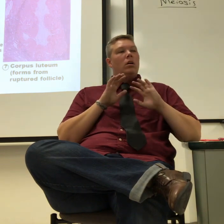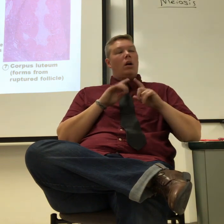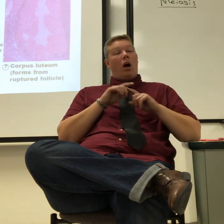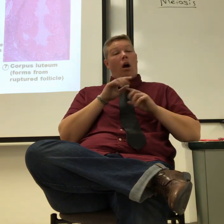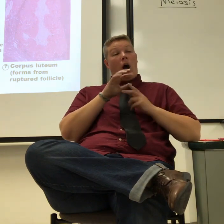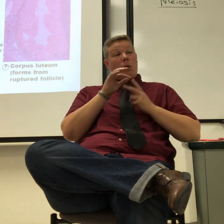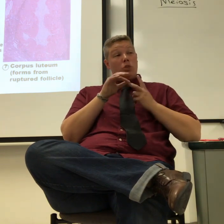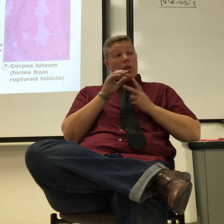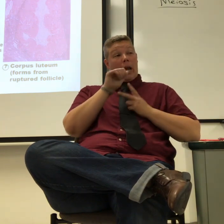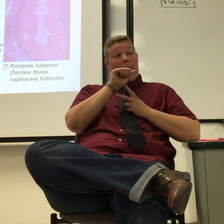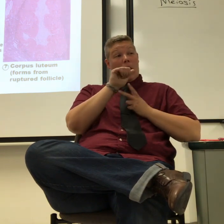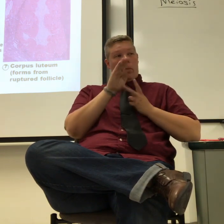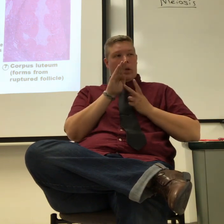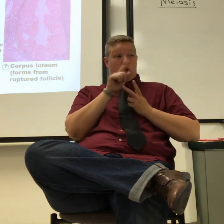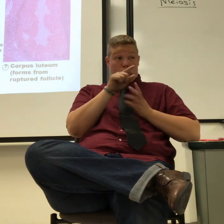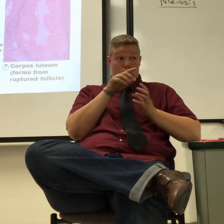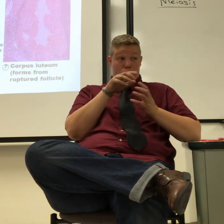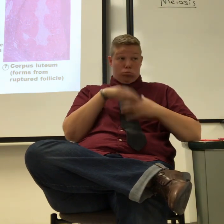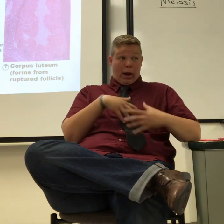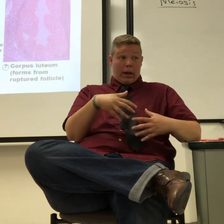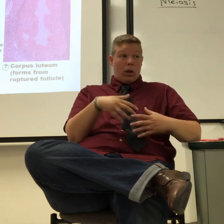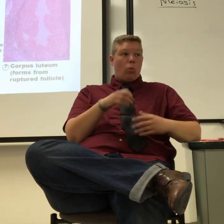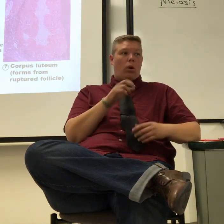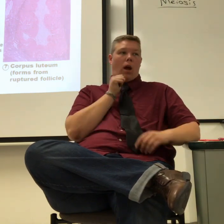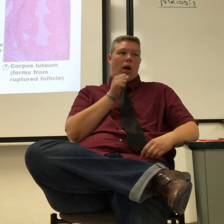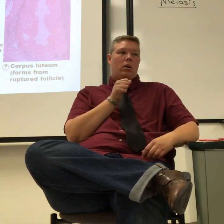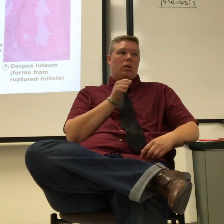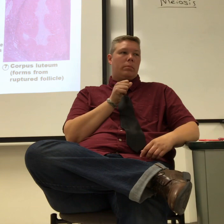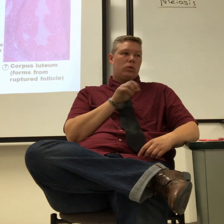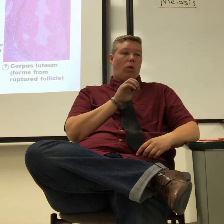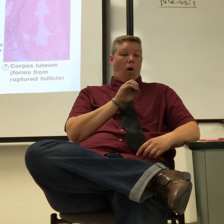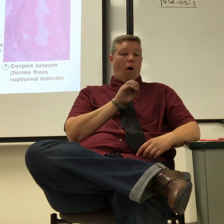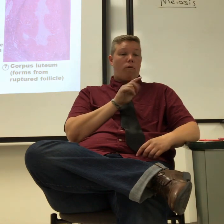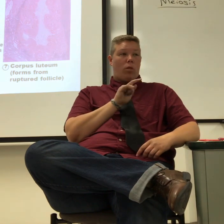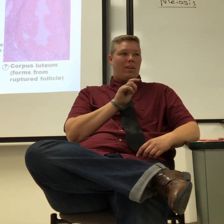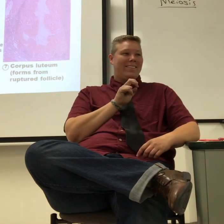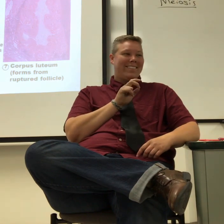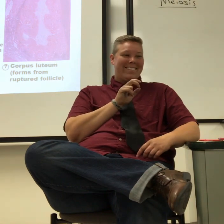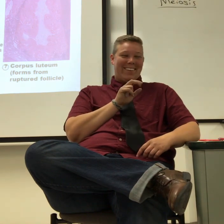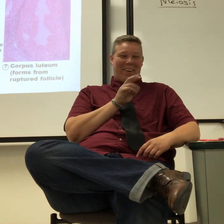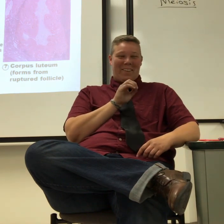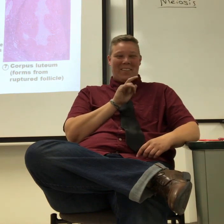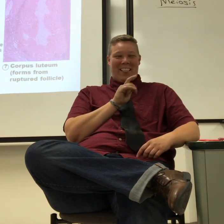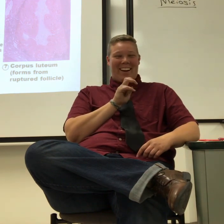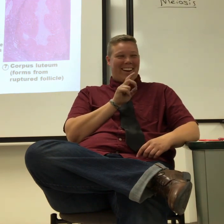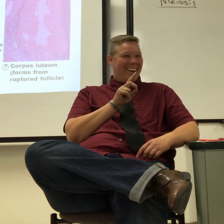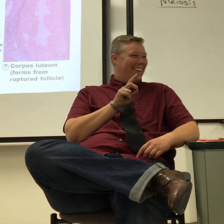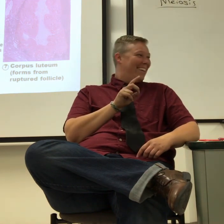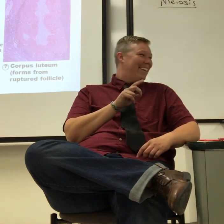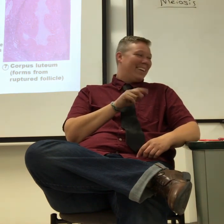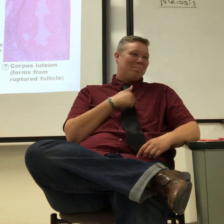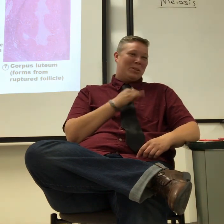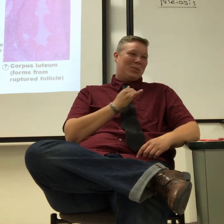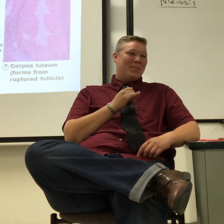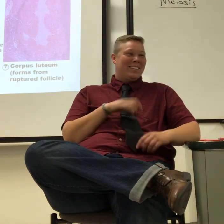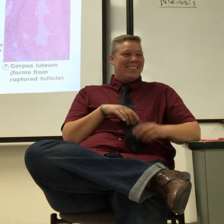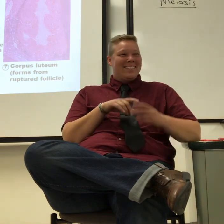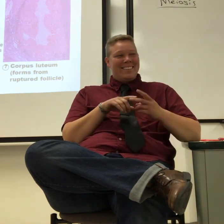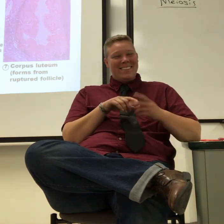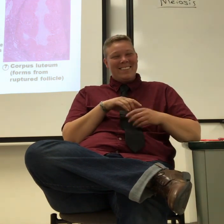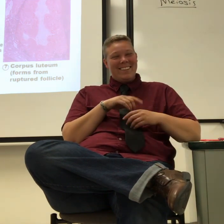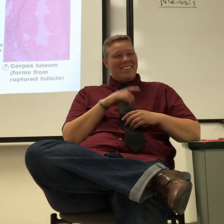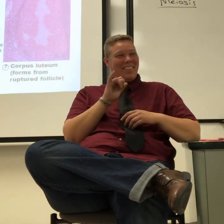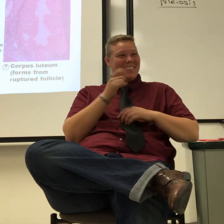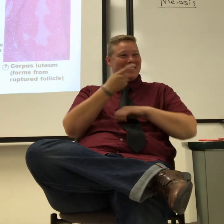A, option B. Are you pregnant or not? Because we've ovulated, and if you're going to ovulate, that's day 14, right?